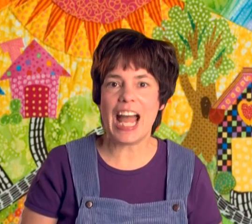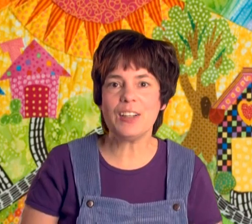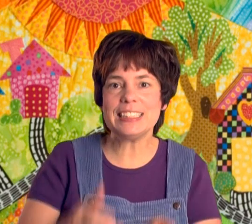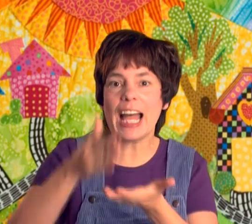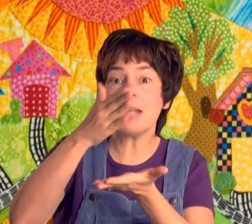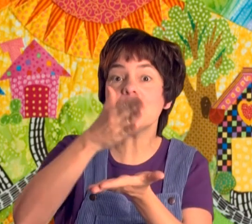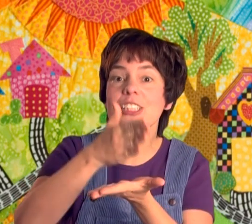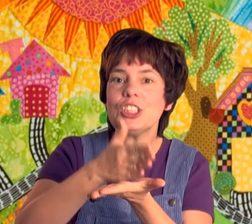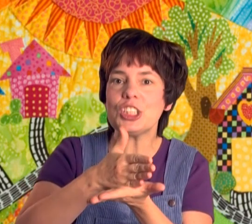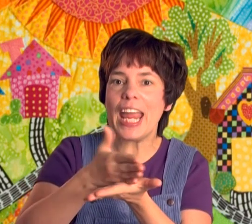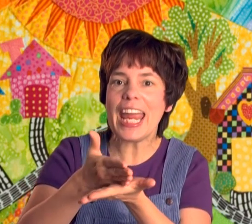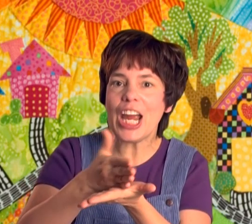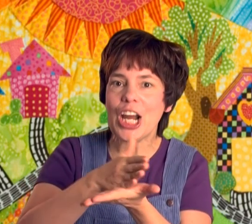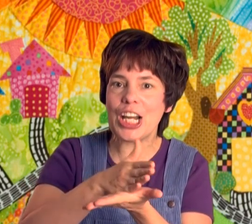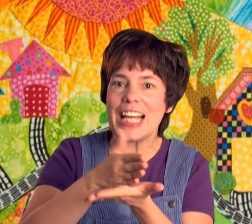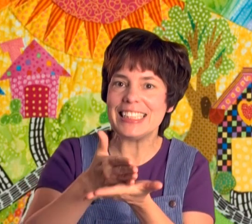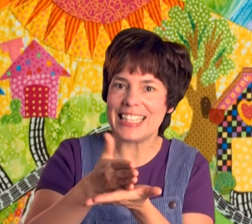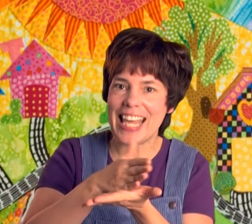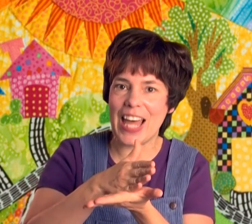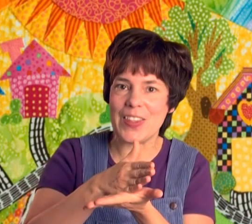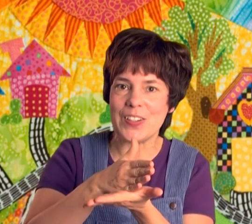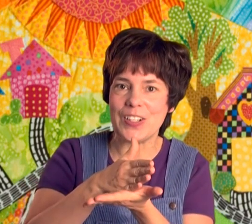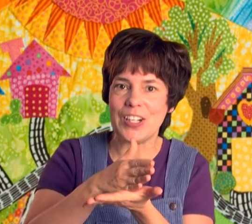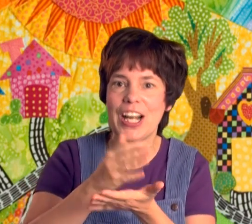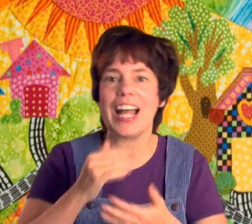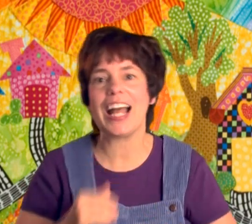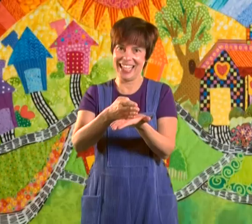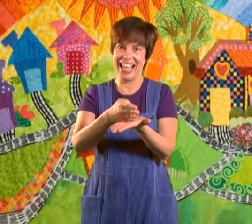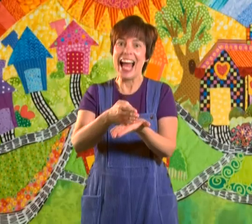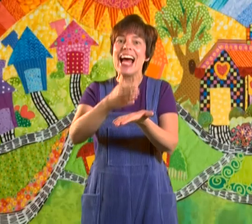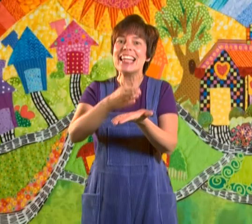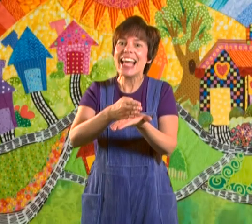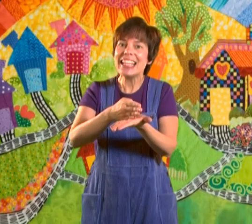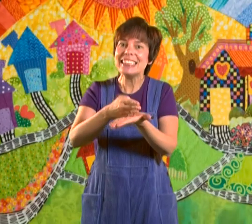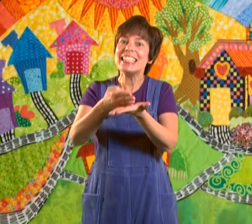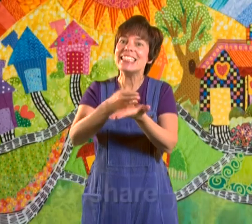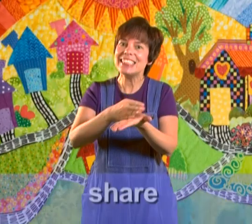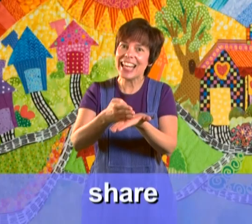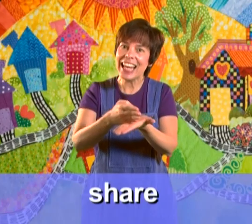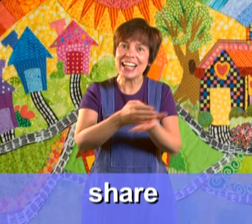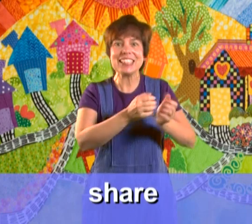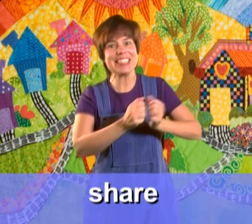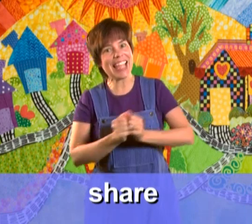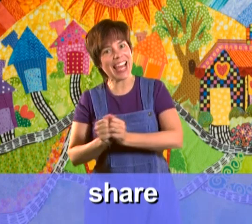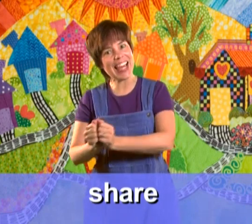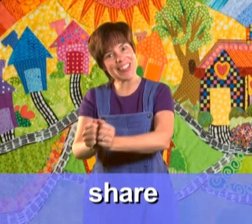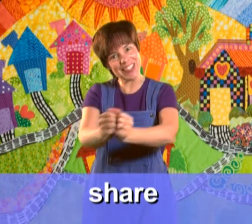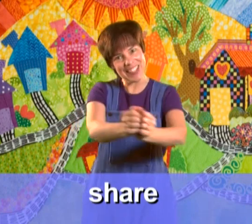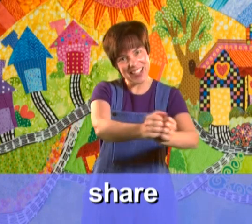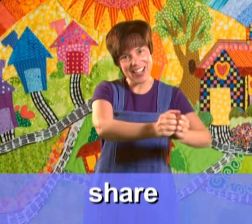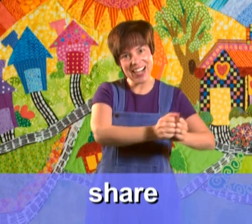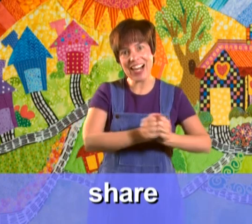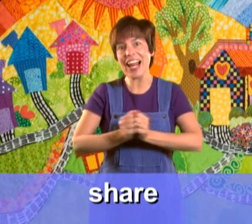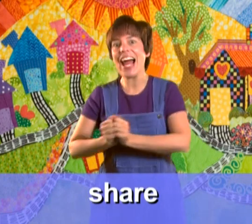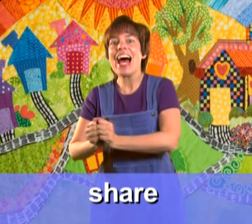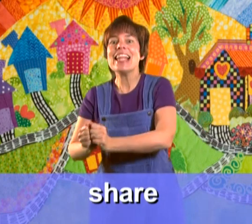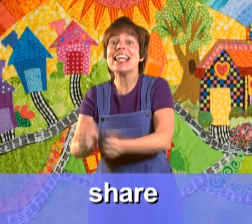Now it's time to share together. Let's share together.